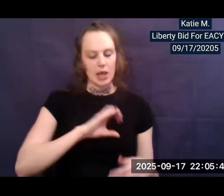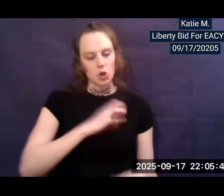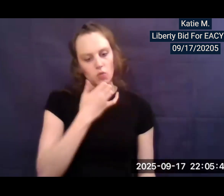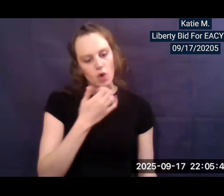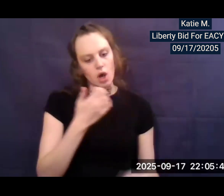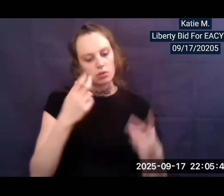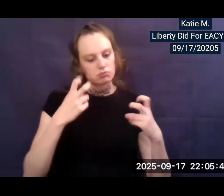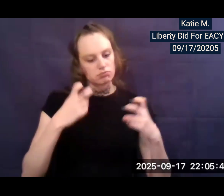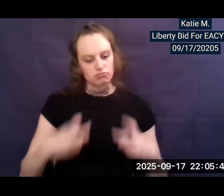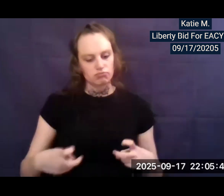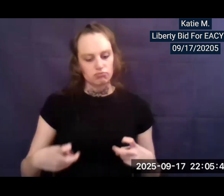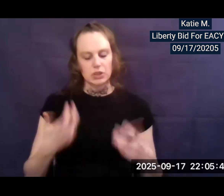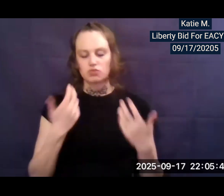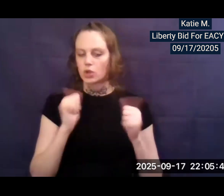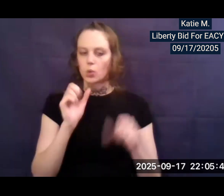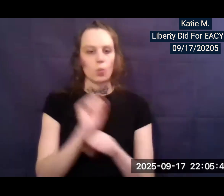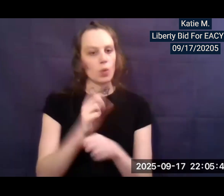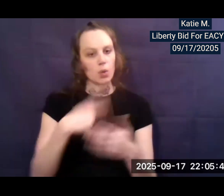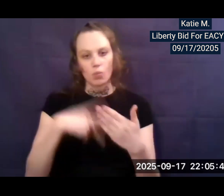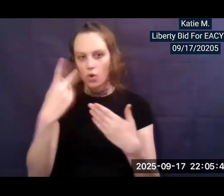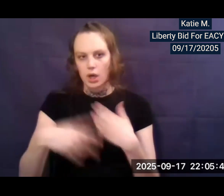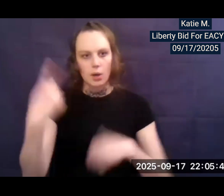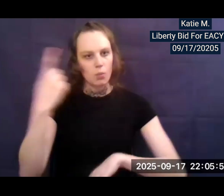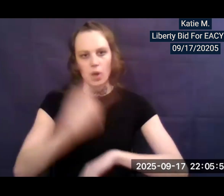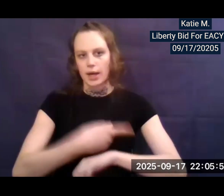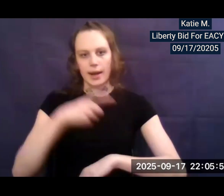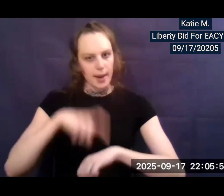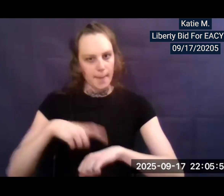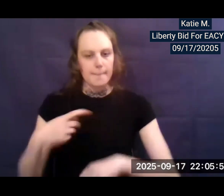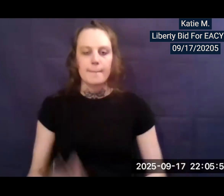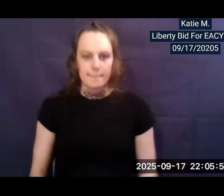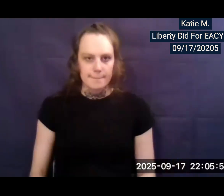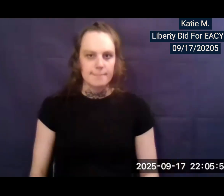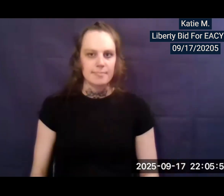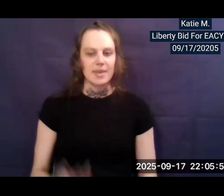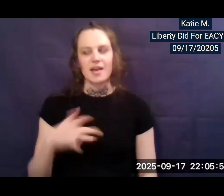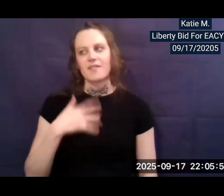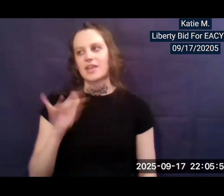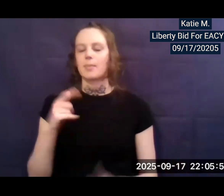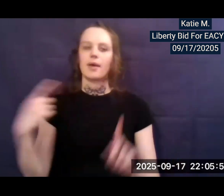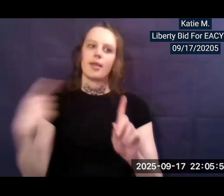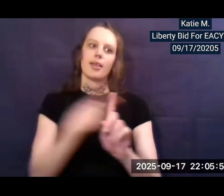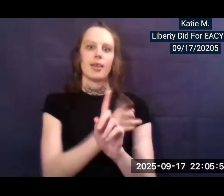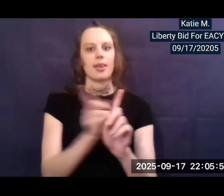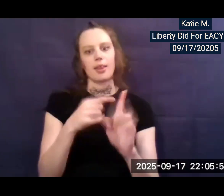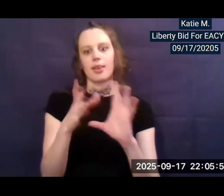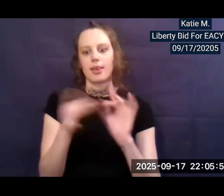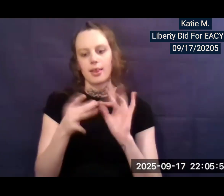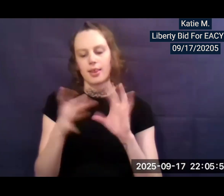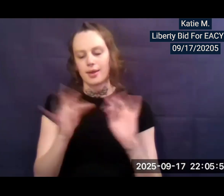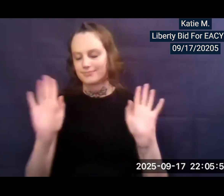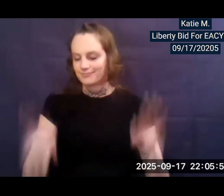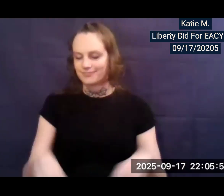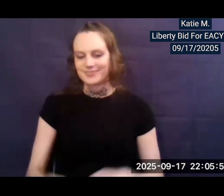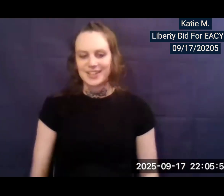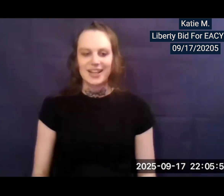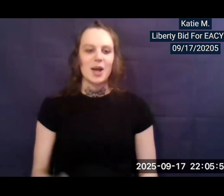time. I know I felt like I've rambled and I'm so, but I'm just grateful for this